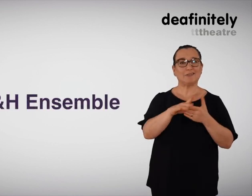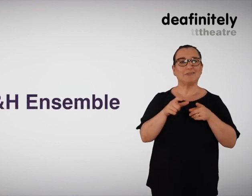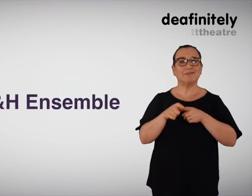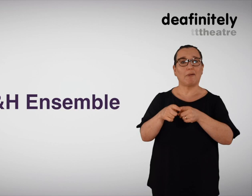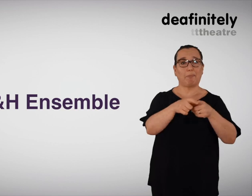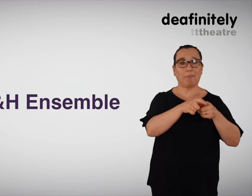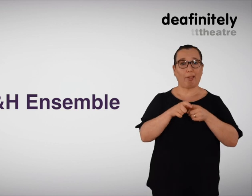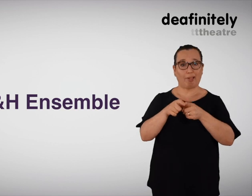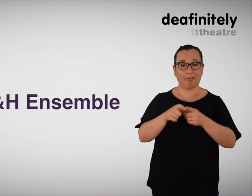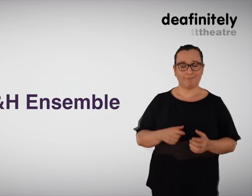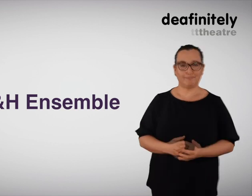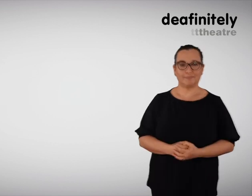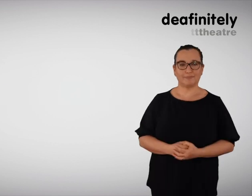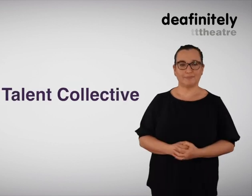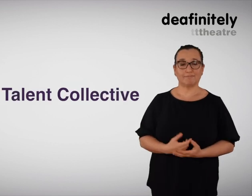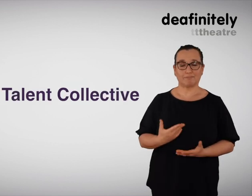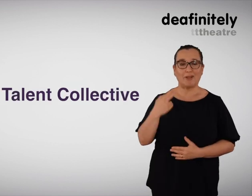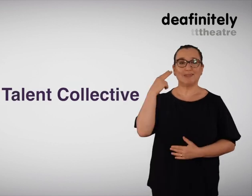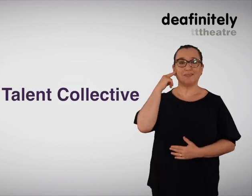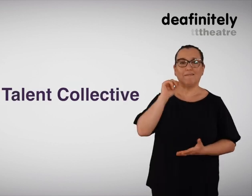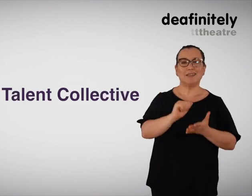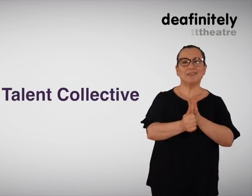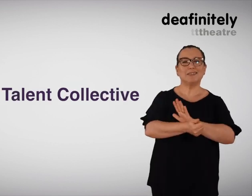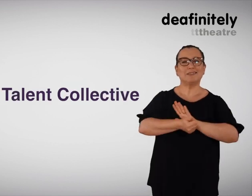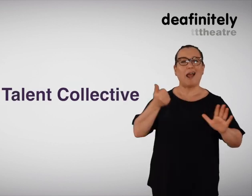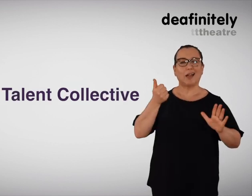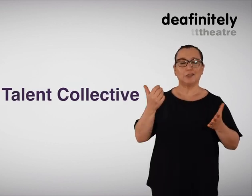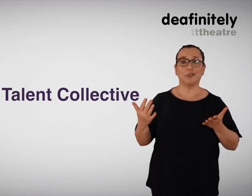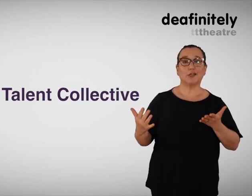D&H Ensemble, or Deaf Talent Collective.